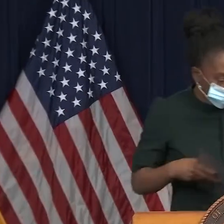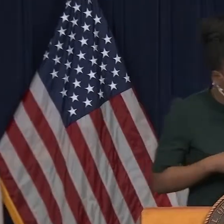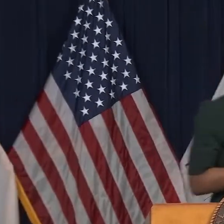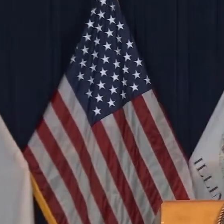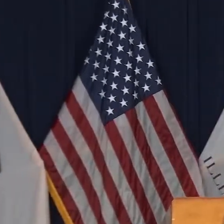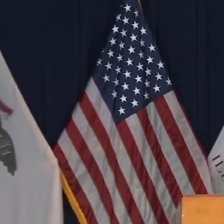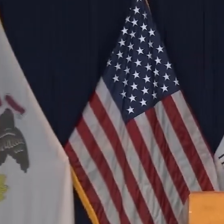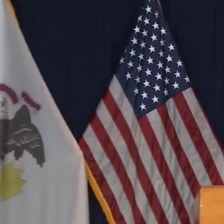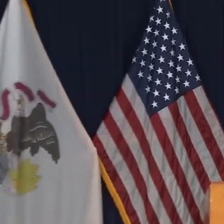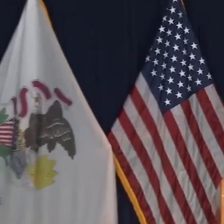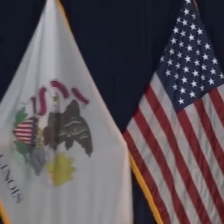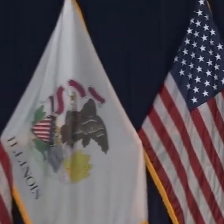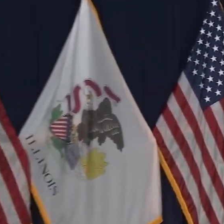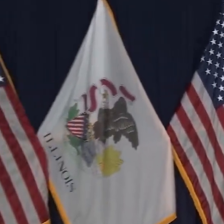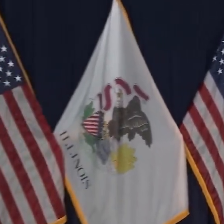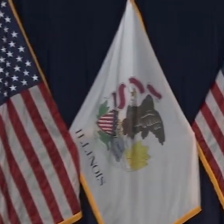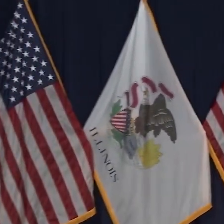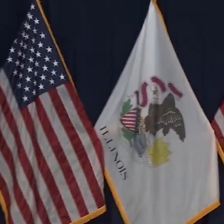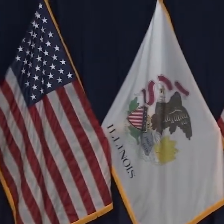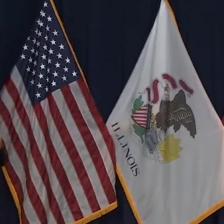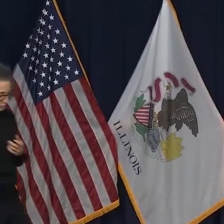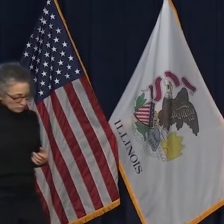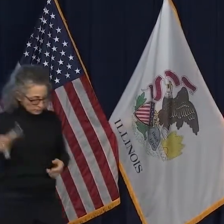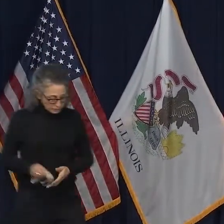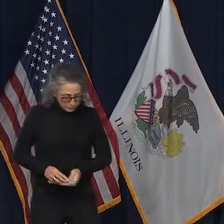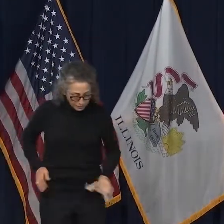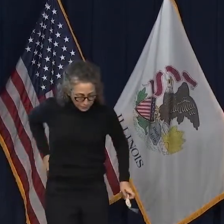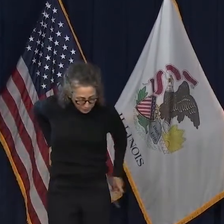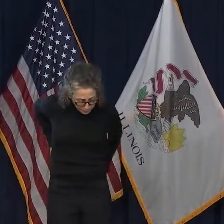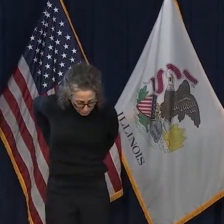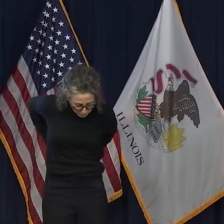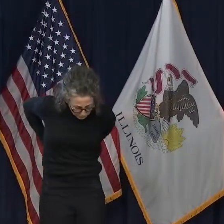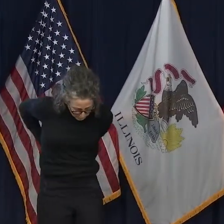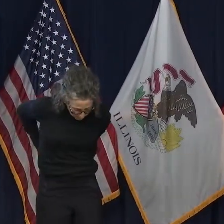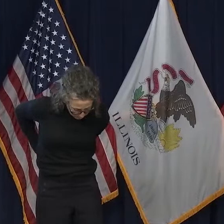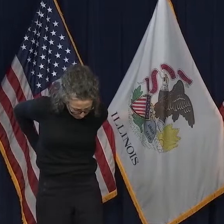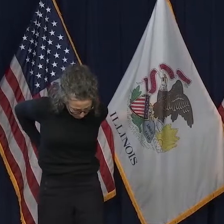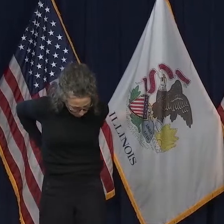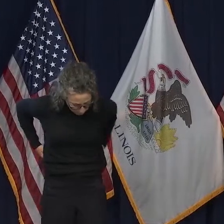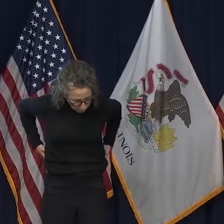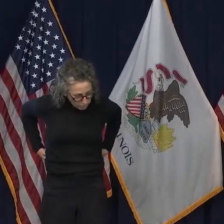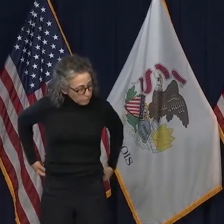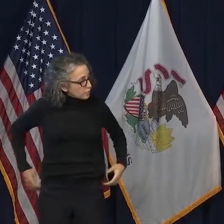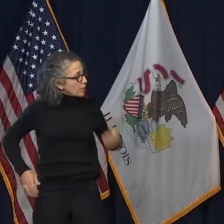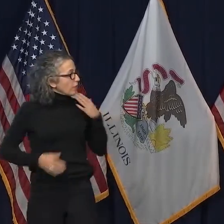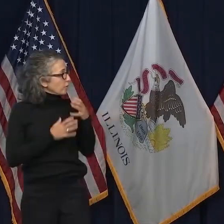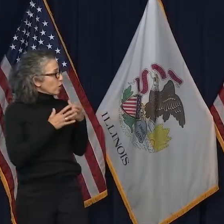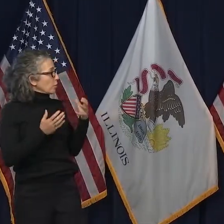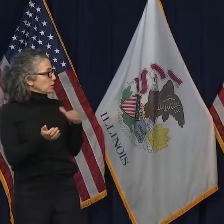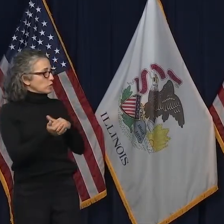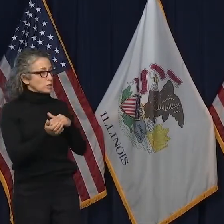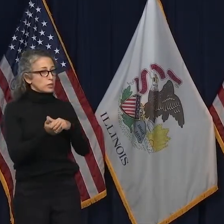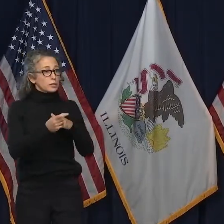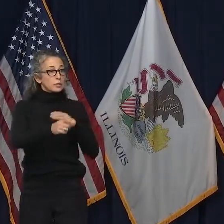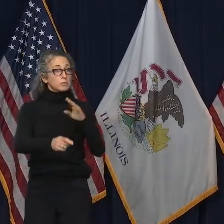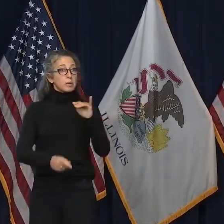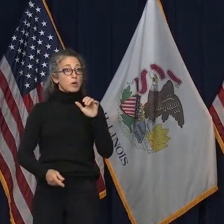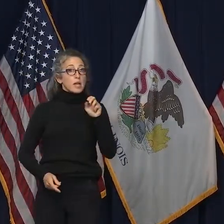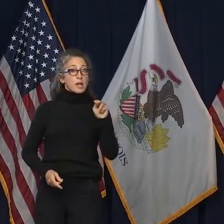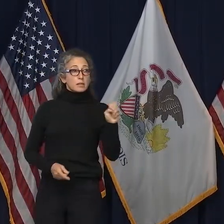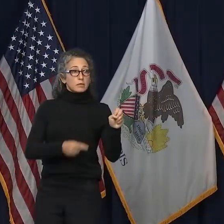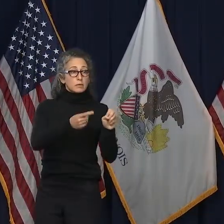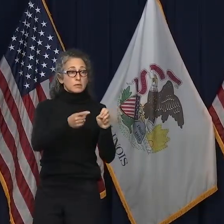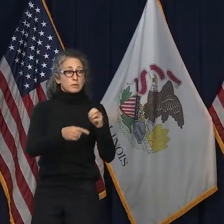Thank you very much, Dr. Mary Ann. Thank you. Do you have a